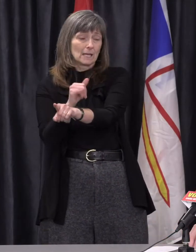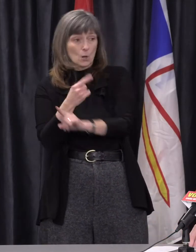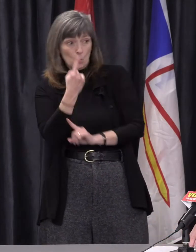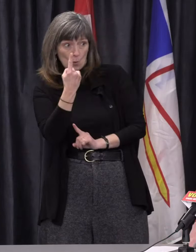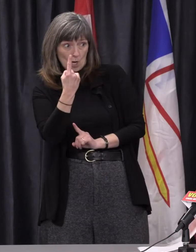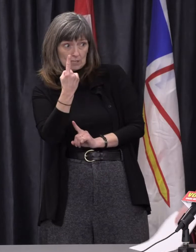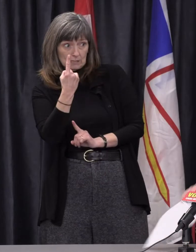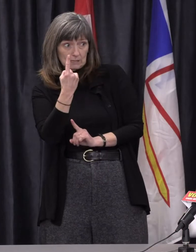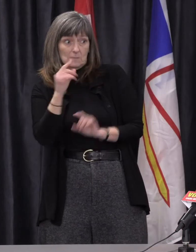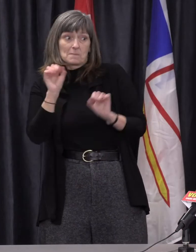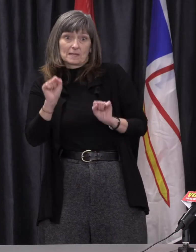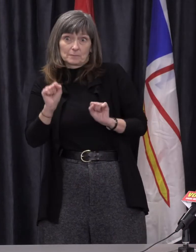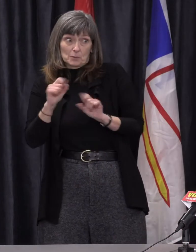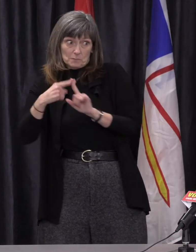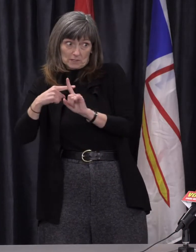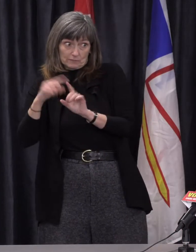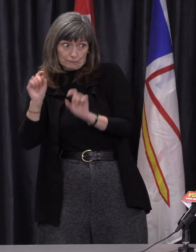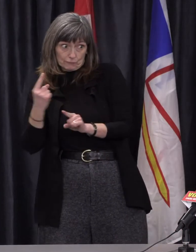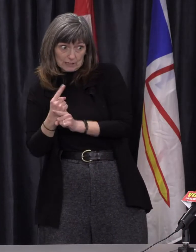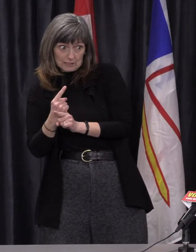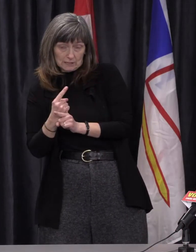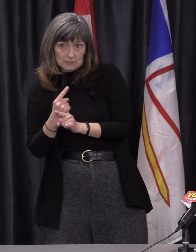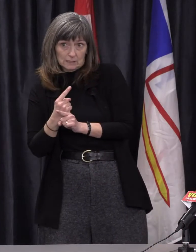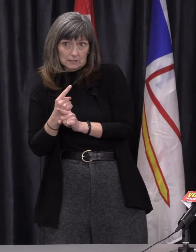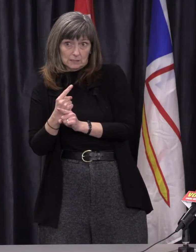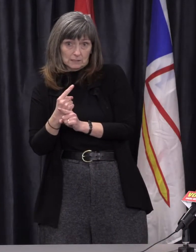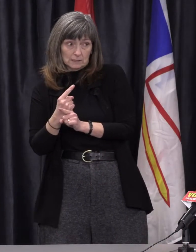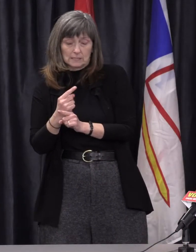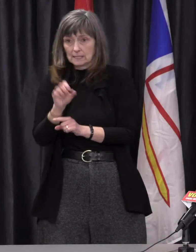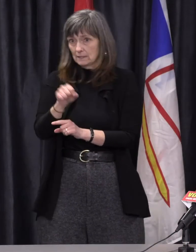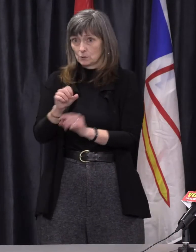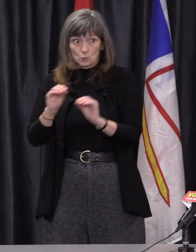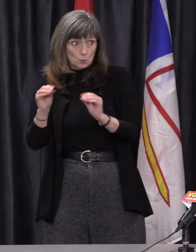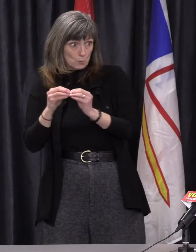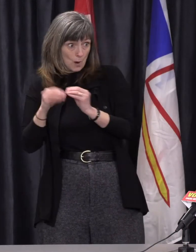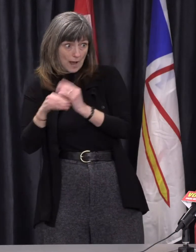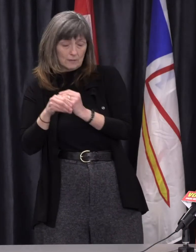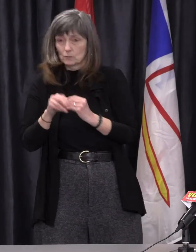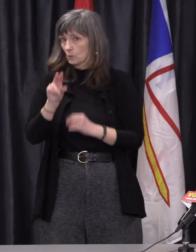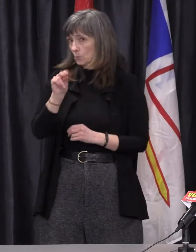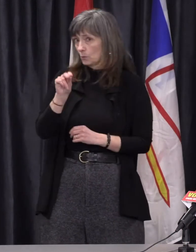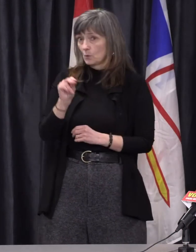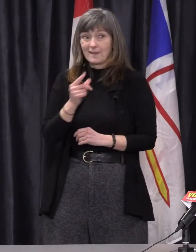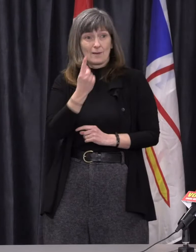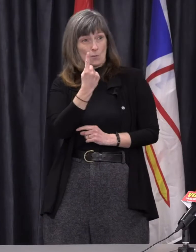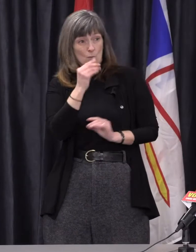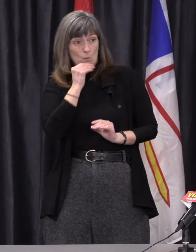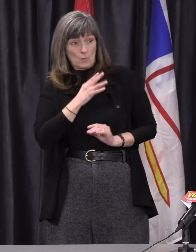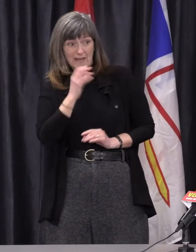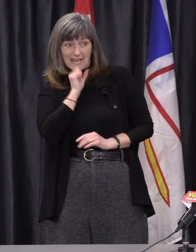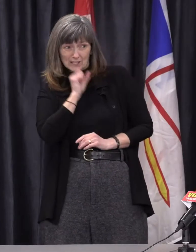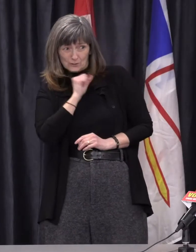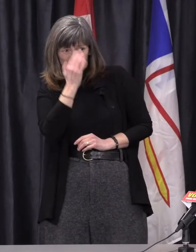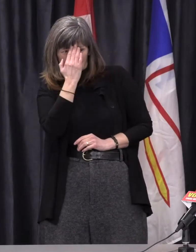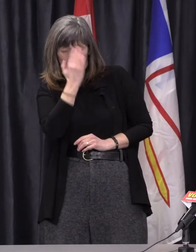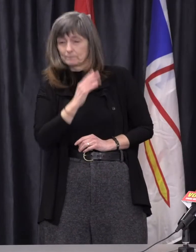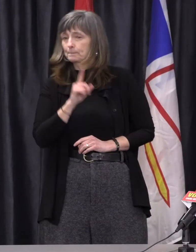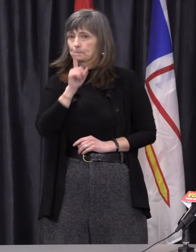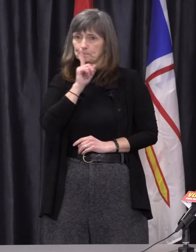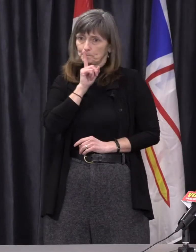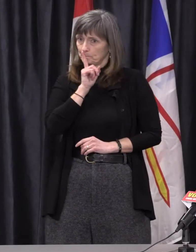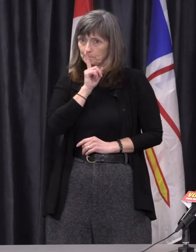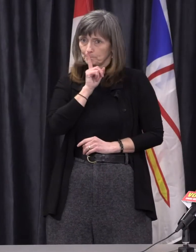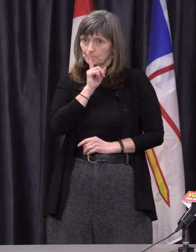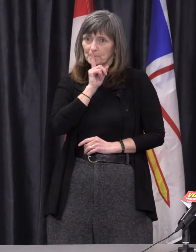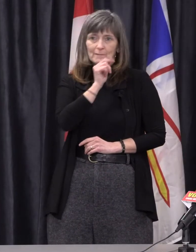positive case in the province? Yes. There's been no more since then? No. Okay. And that woman, we don't have an age range still? No,